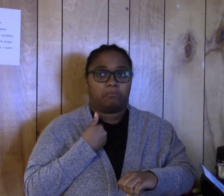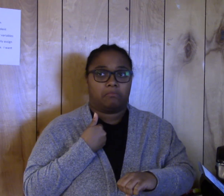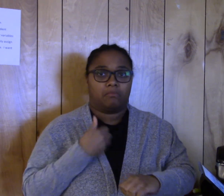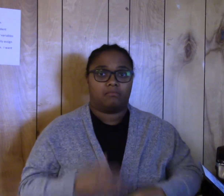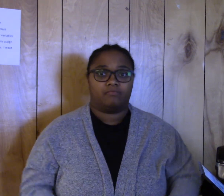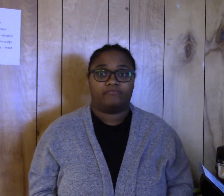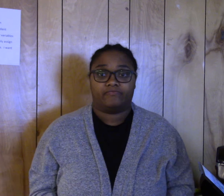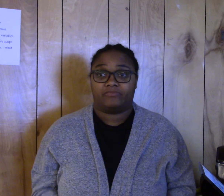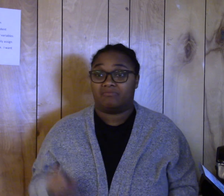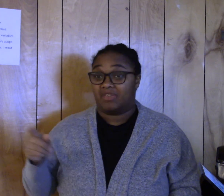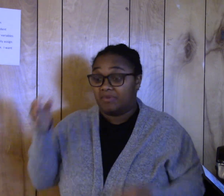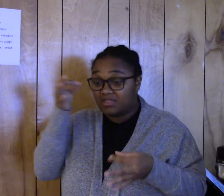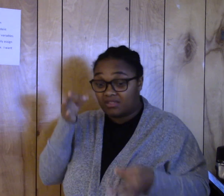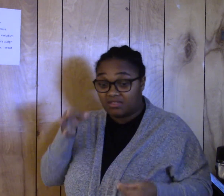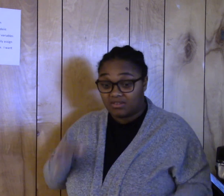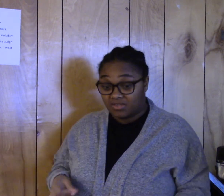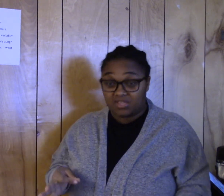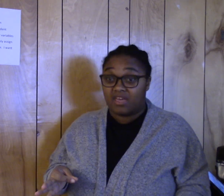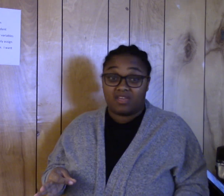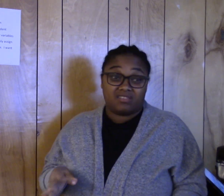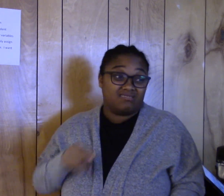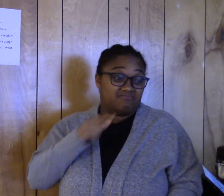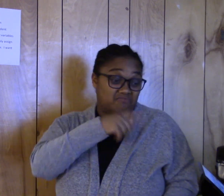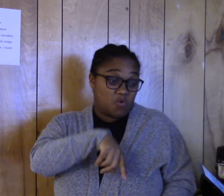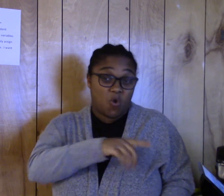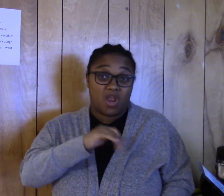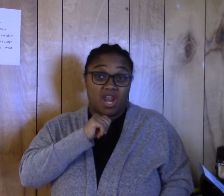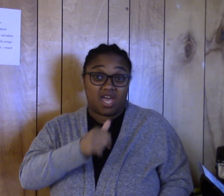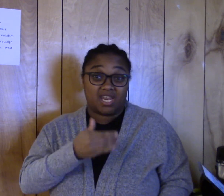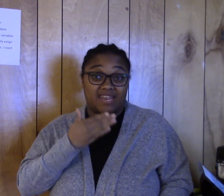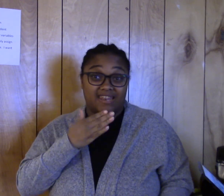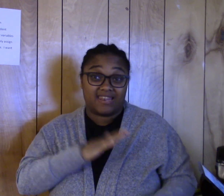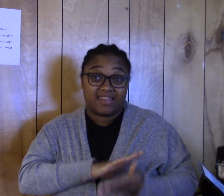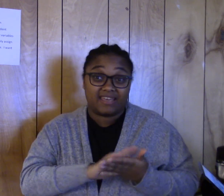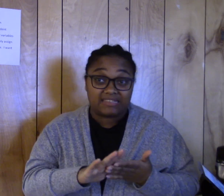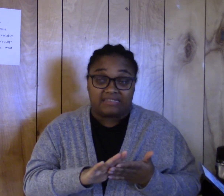to him or her, they're going somewhere else. And that happens. I've